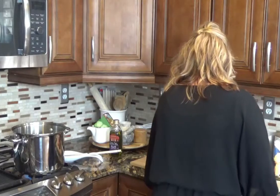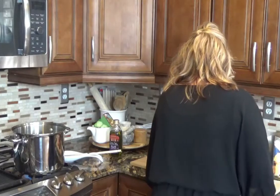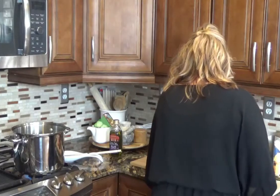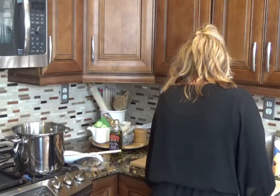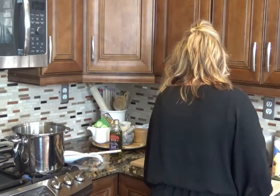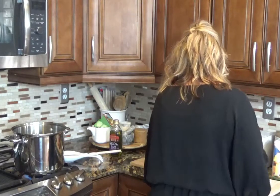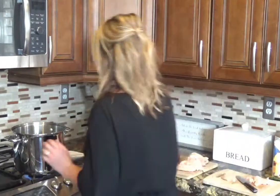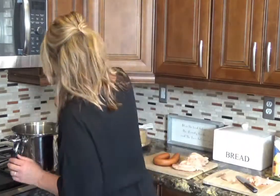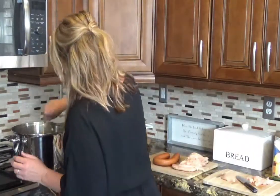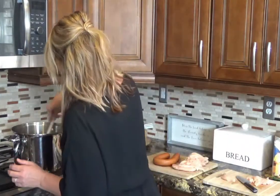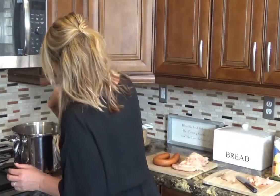easier.